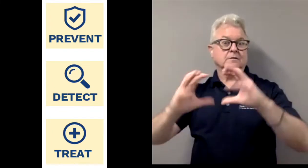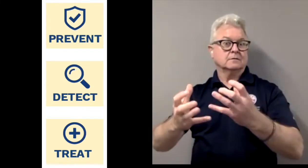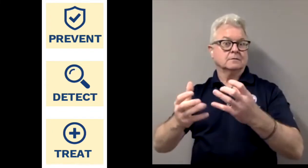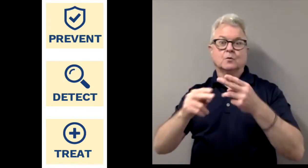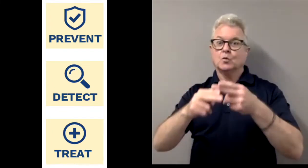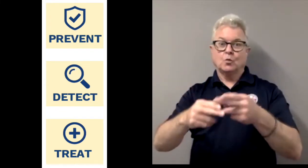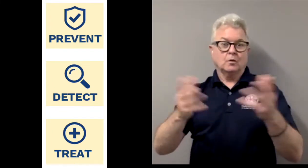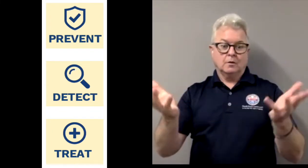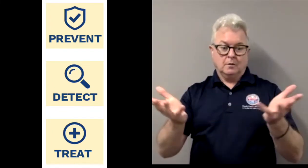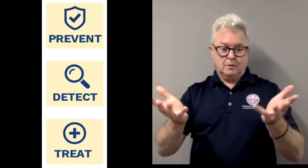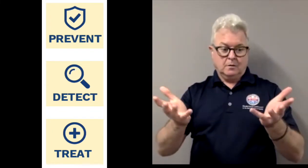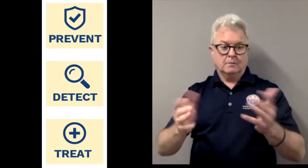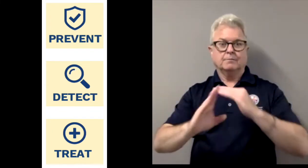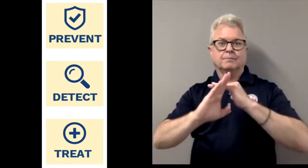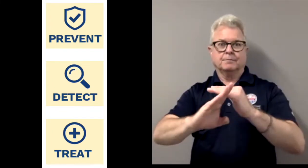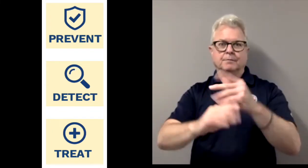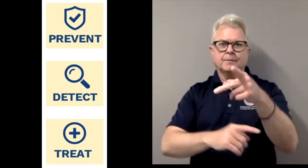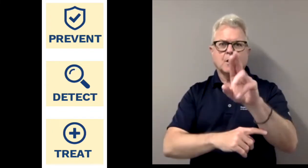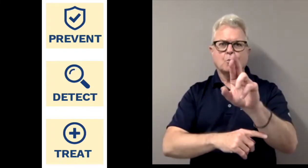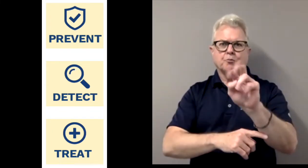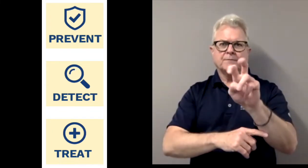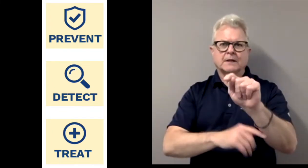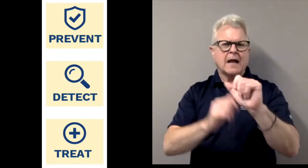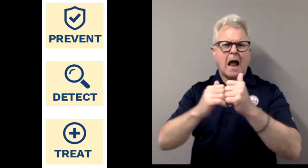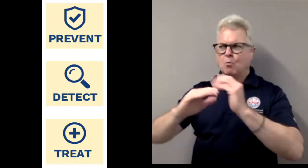categories. The first category is prevention.